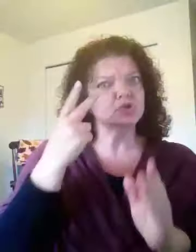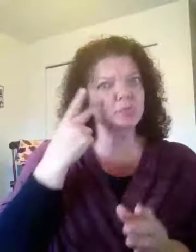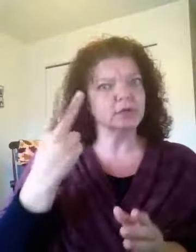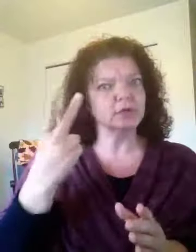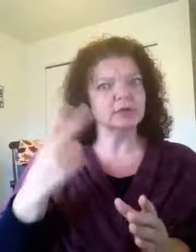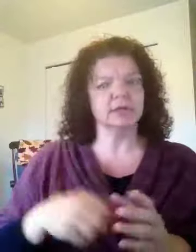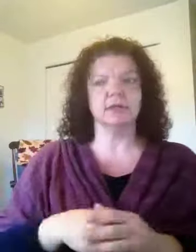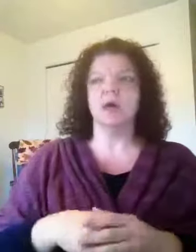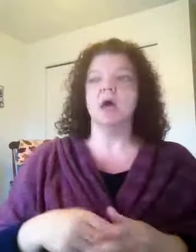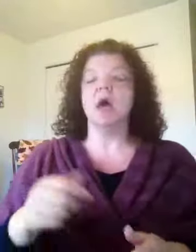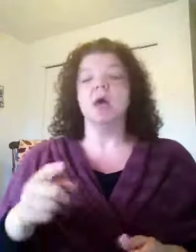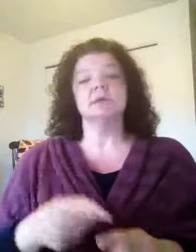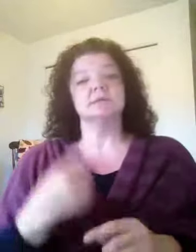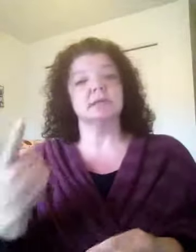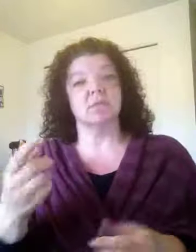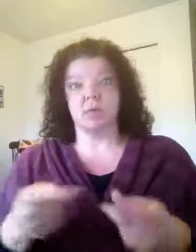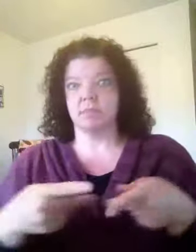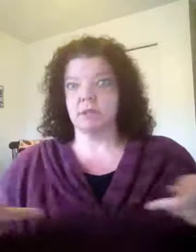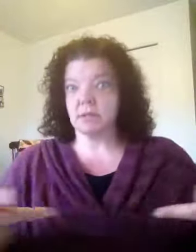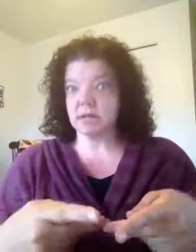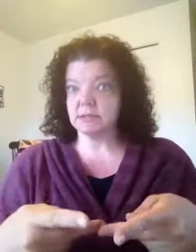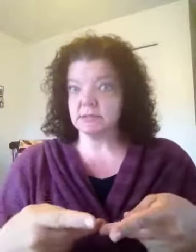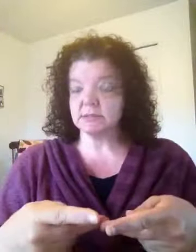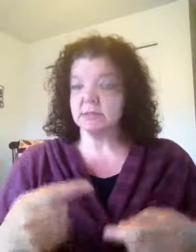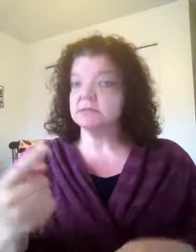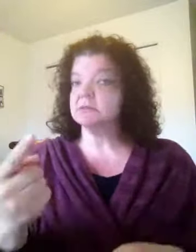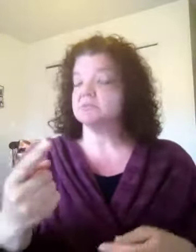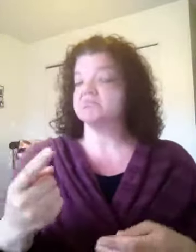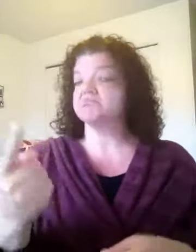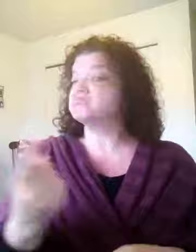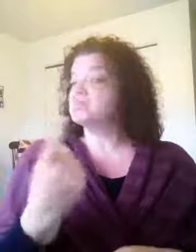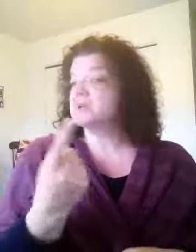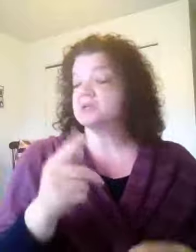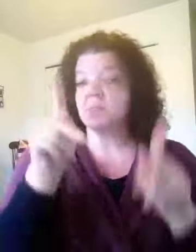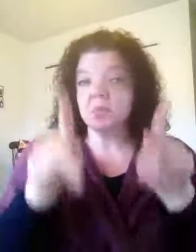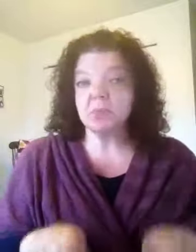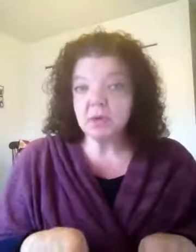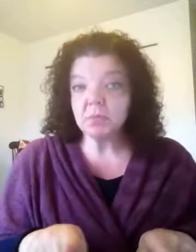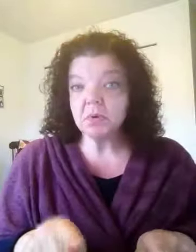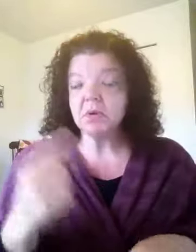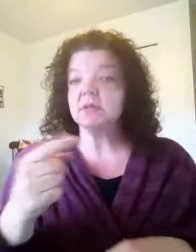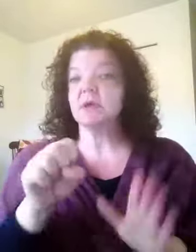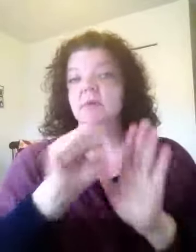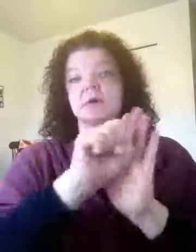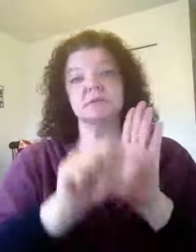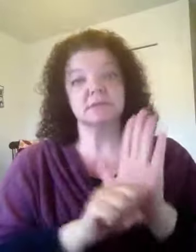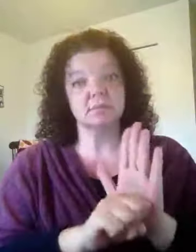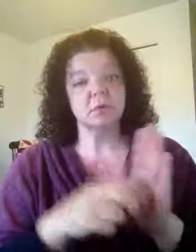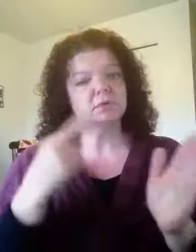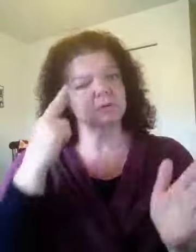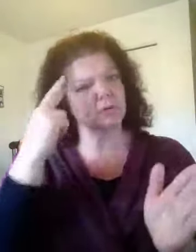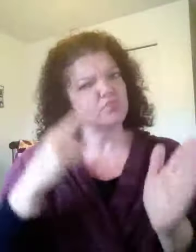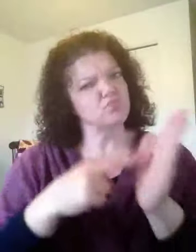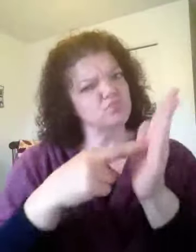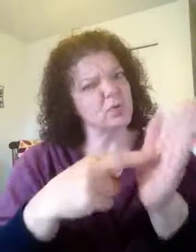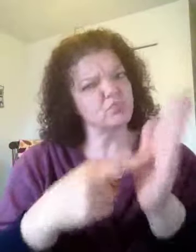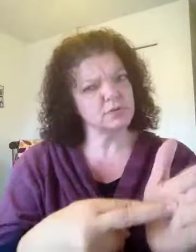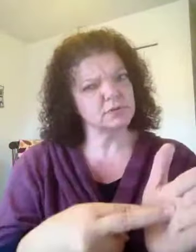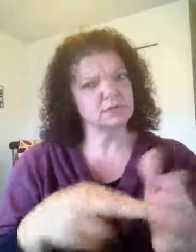they're symbols of things that represent the person. Okay? So what I want you to do is, we have our books on the back counter. We're going to jump